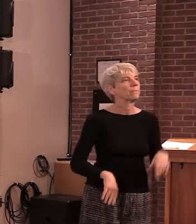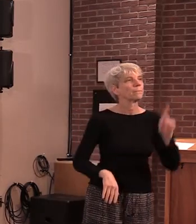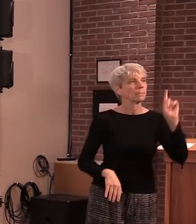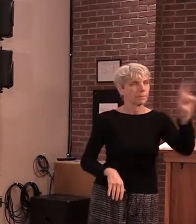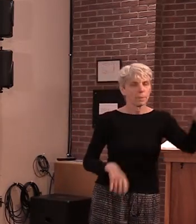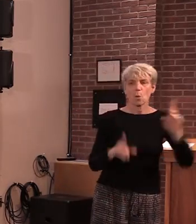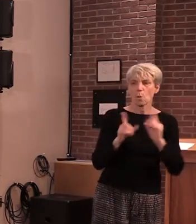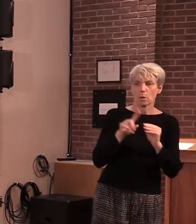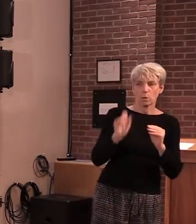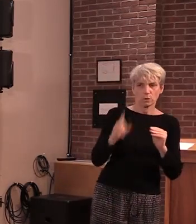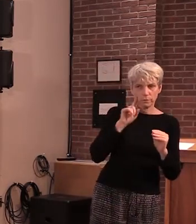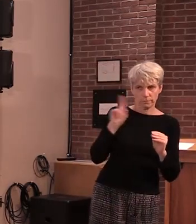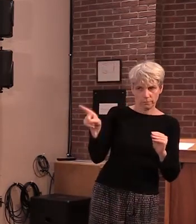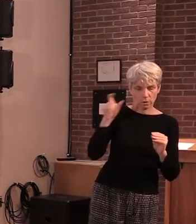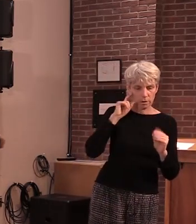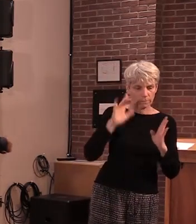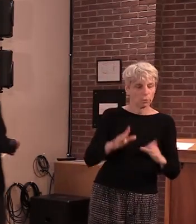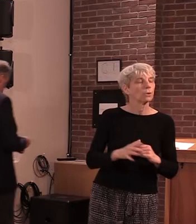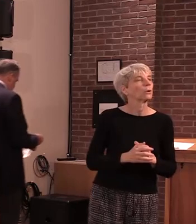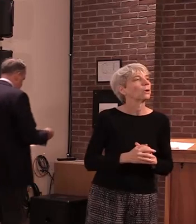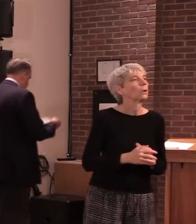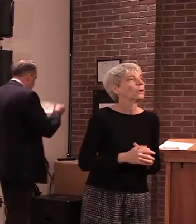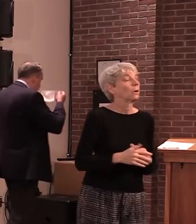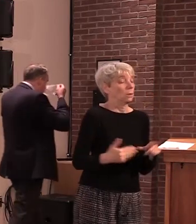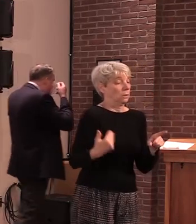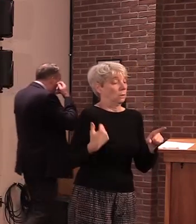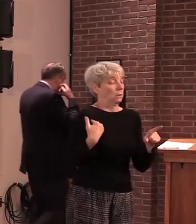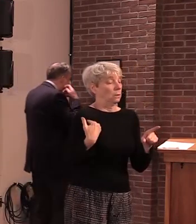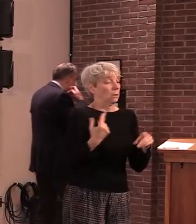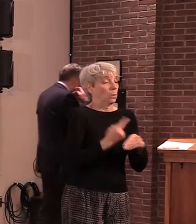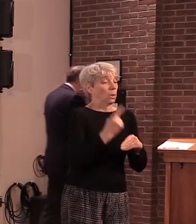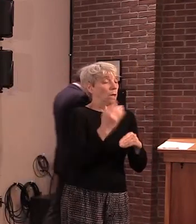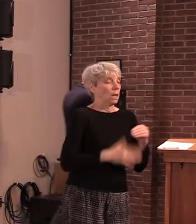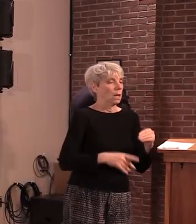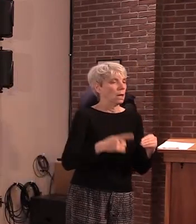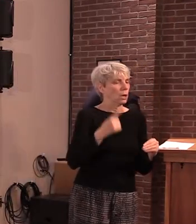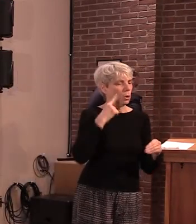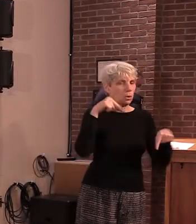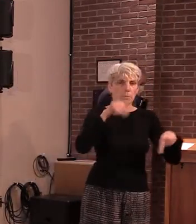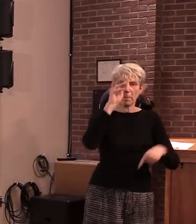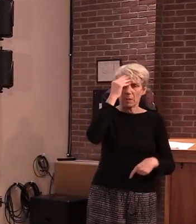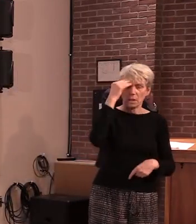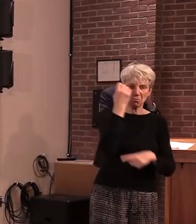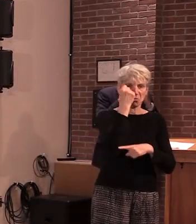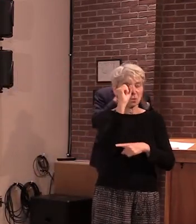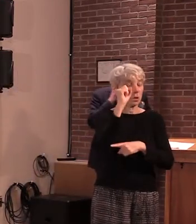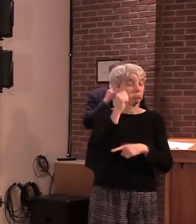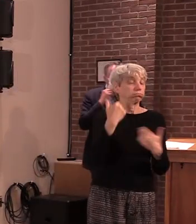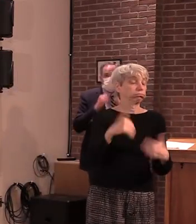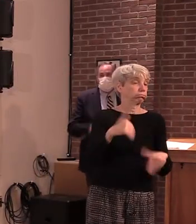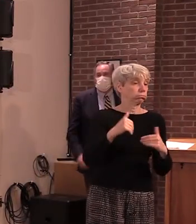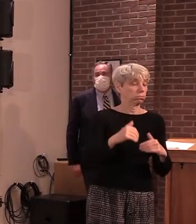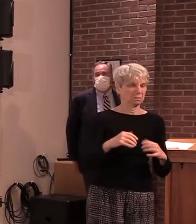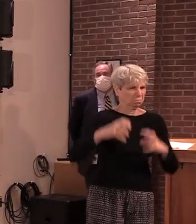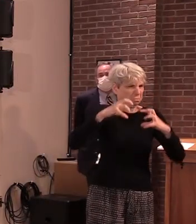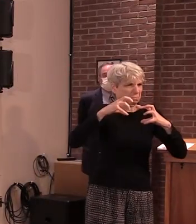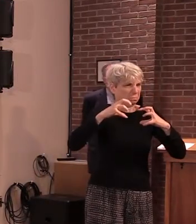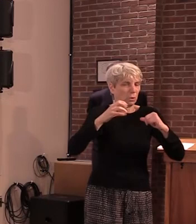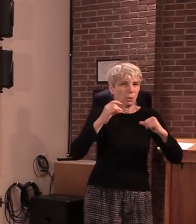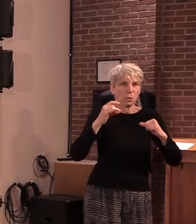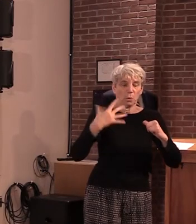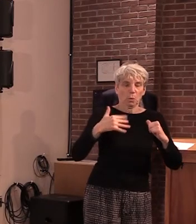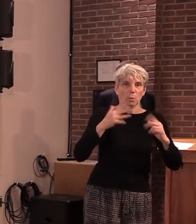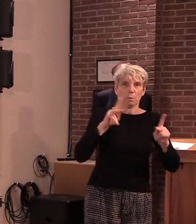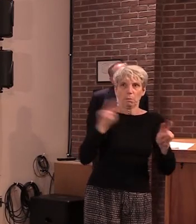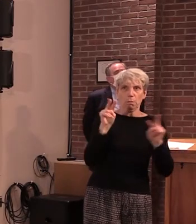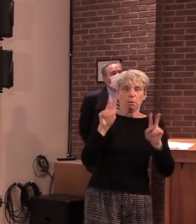you. Of course, over the weekend, there was protested in Montpelier that were remarkably tense. I'm